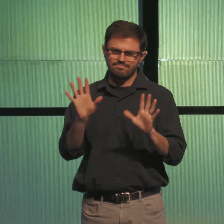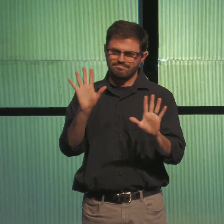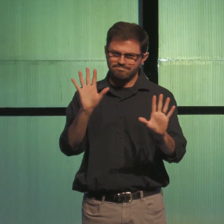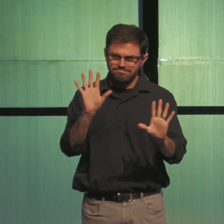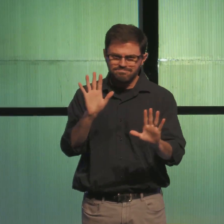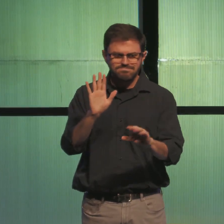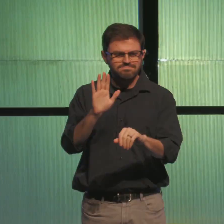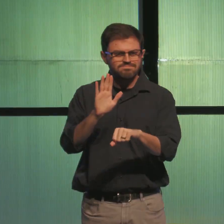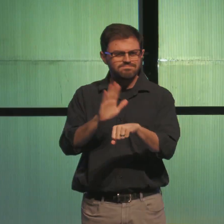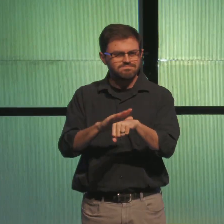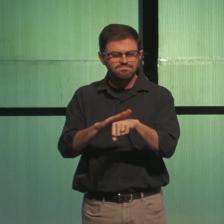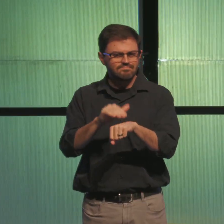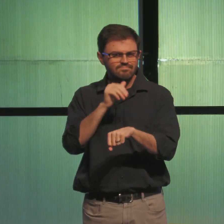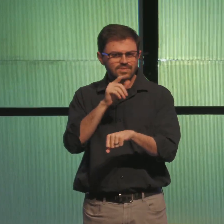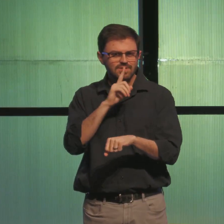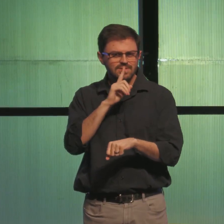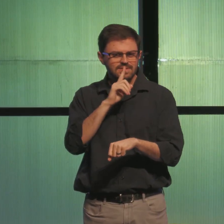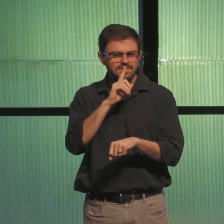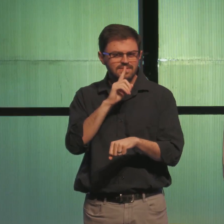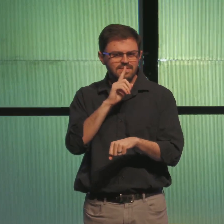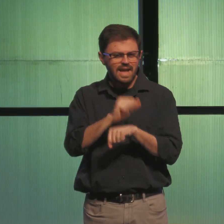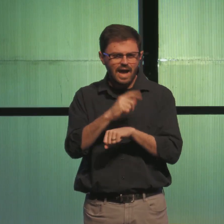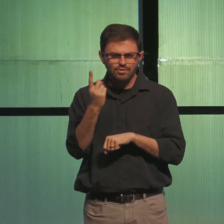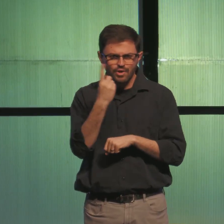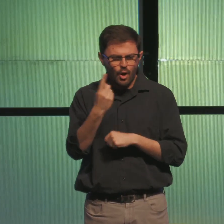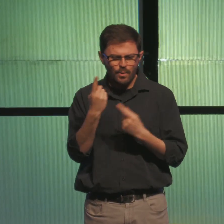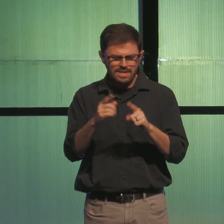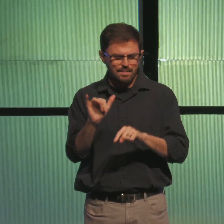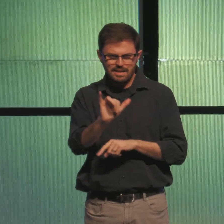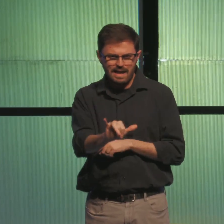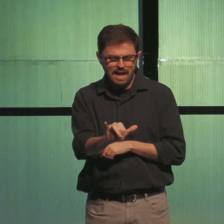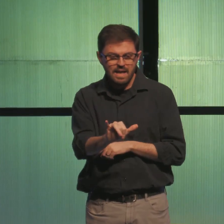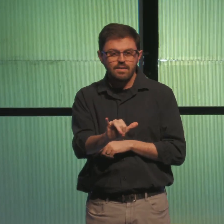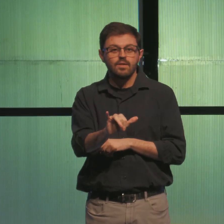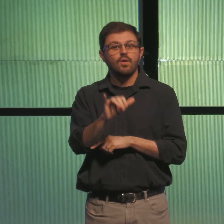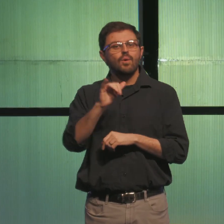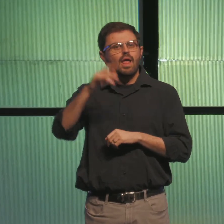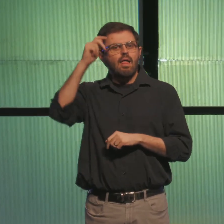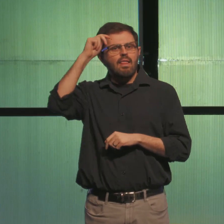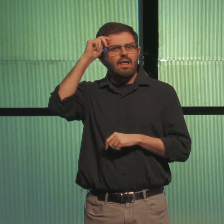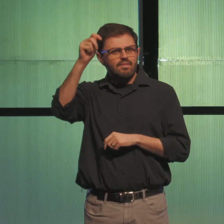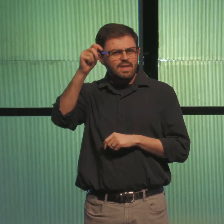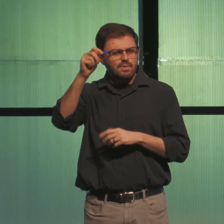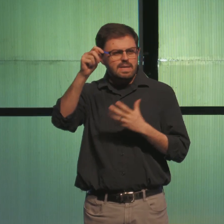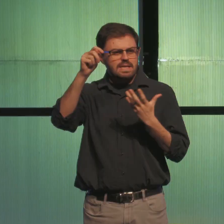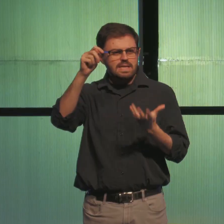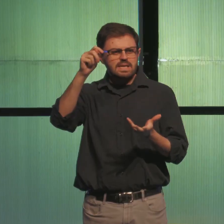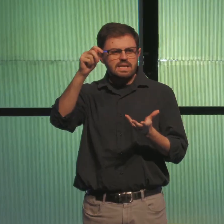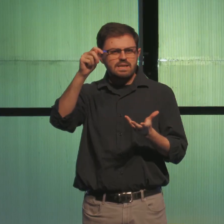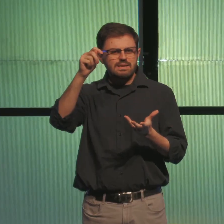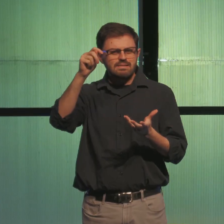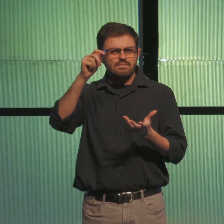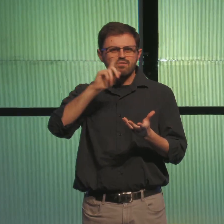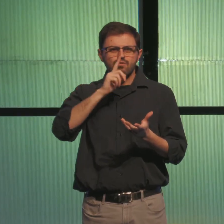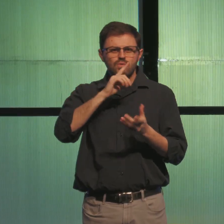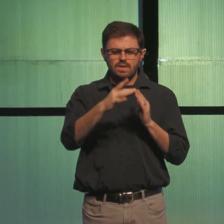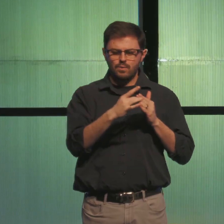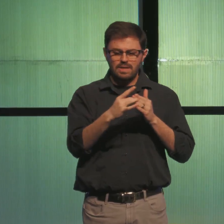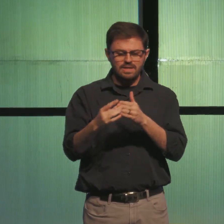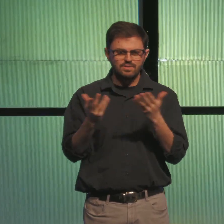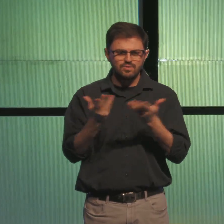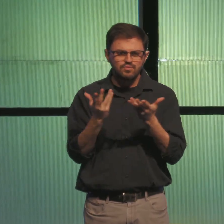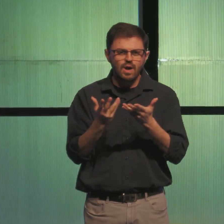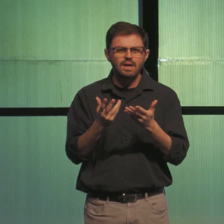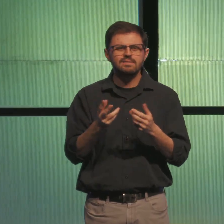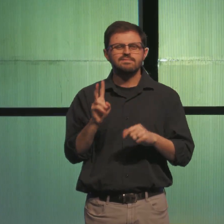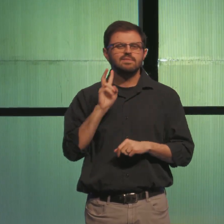It doesn't always work that way, right? And what that theory does, what that space that we hold turns into oftentimes